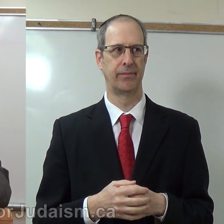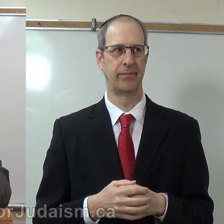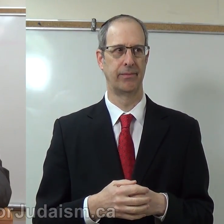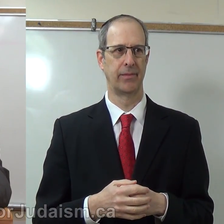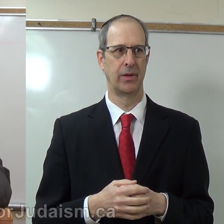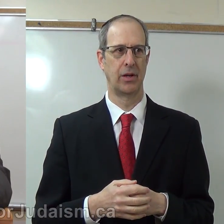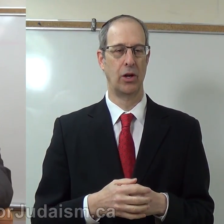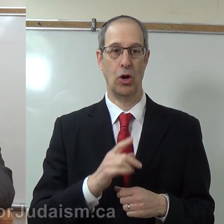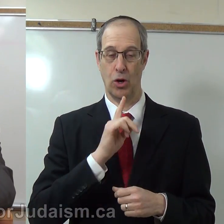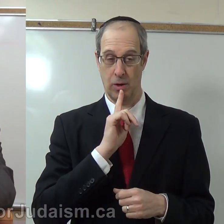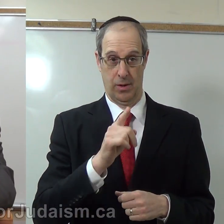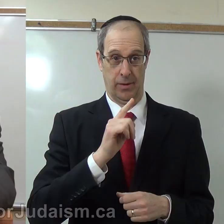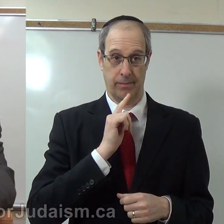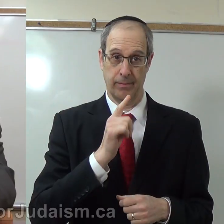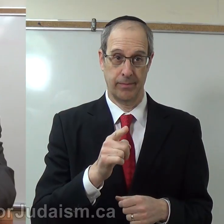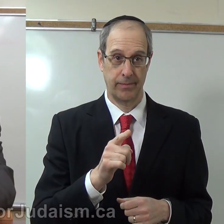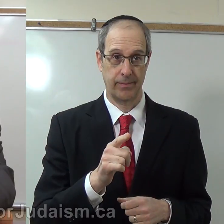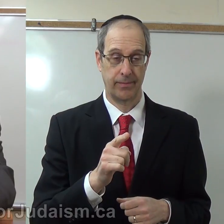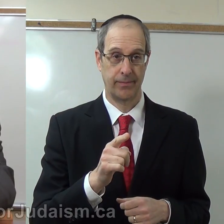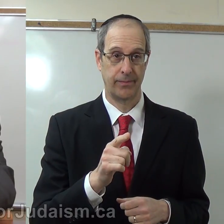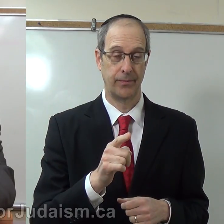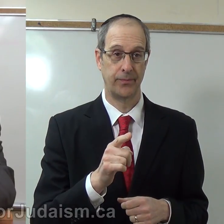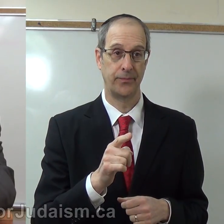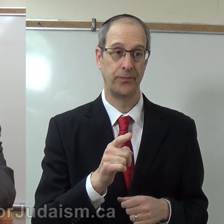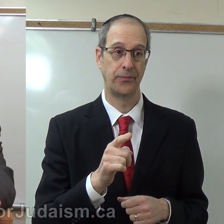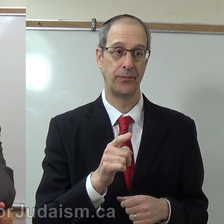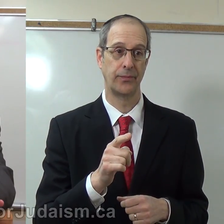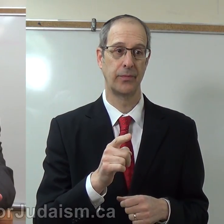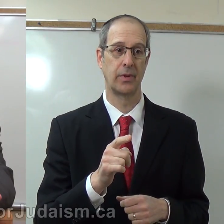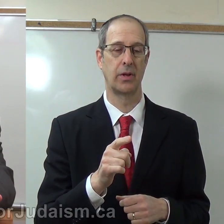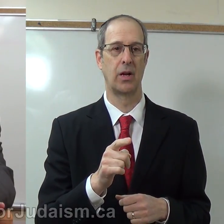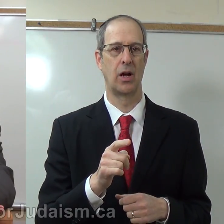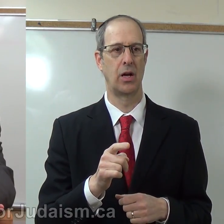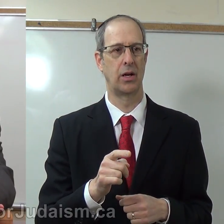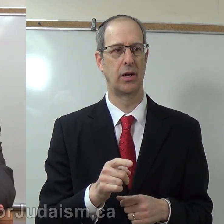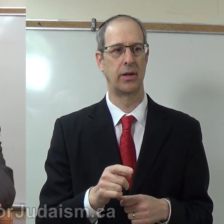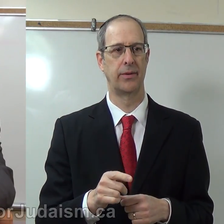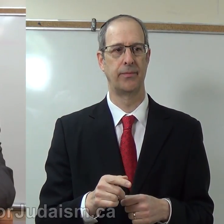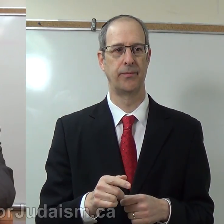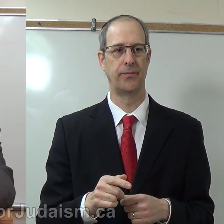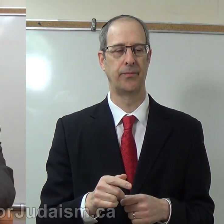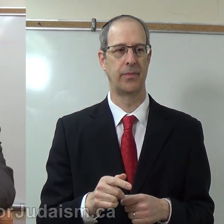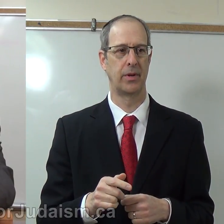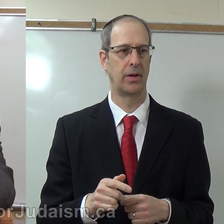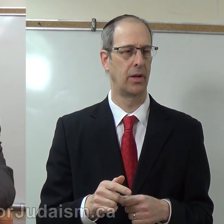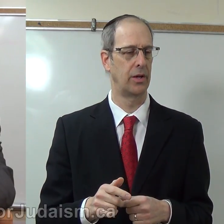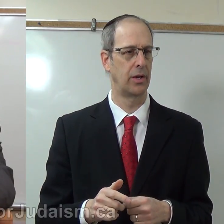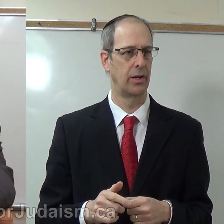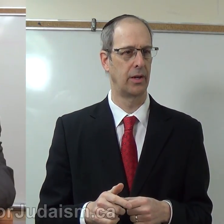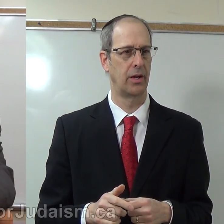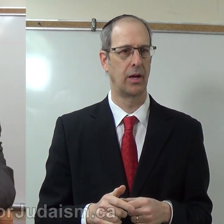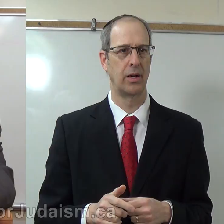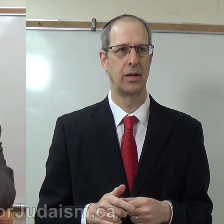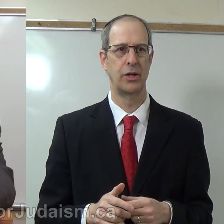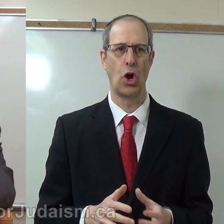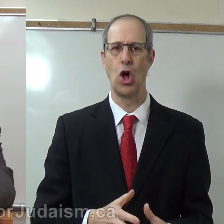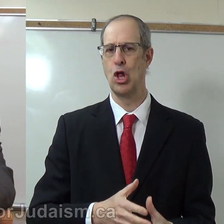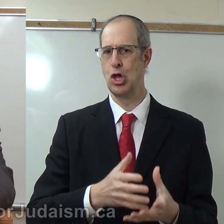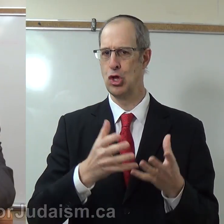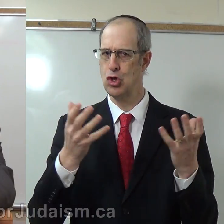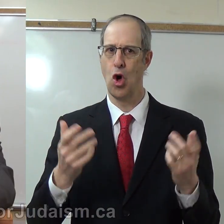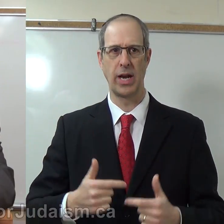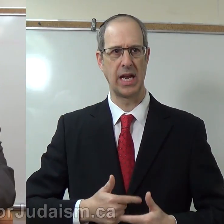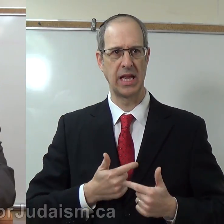The truth is, that there is a tremendous amount in life,